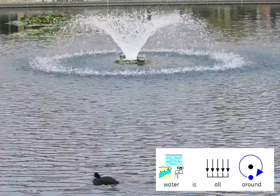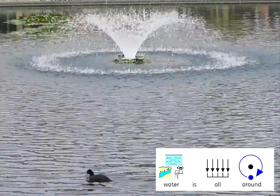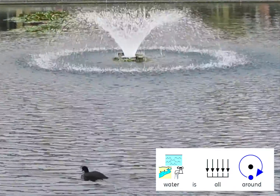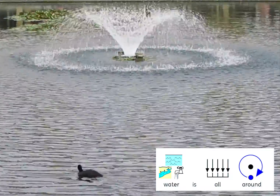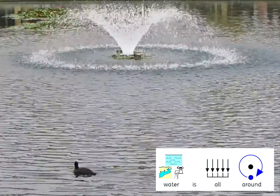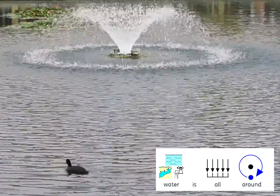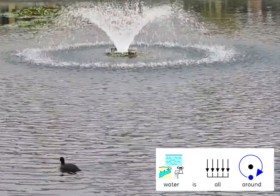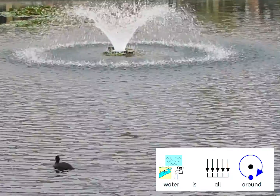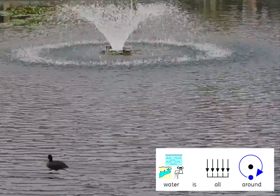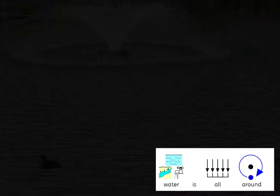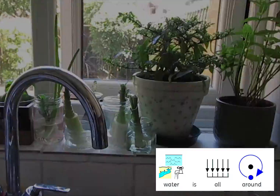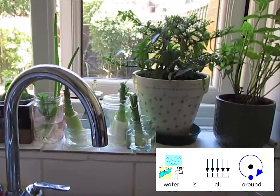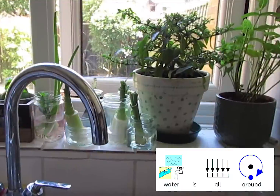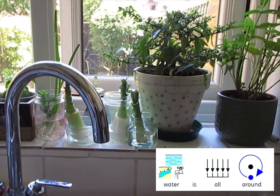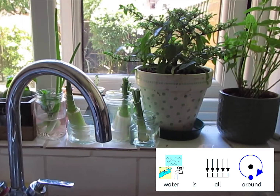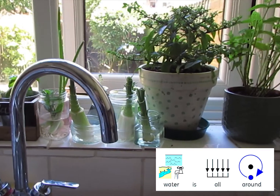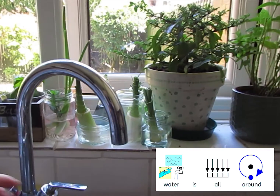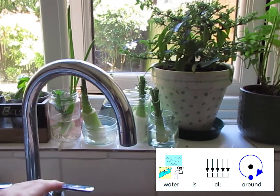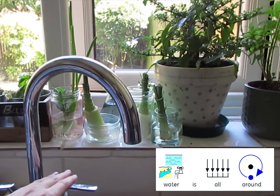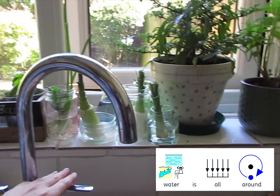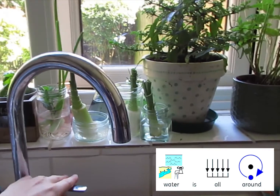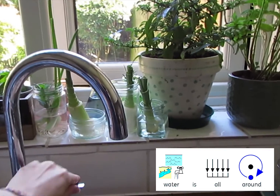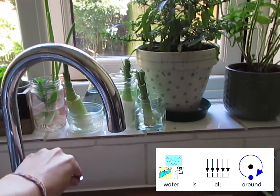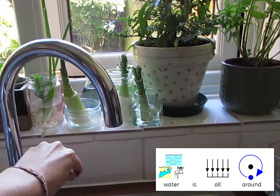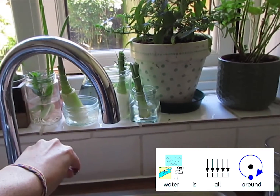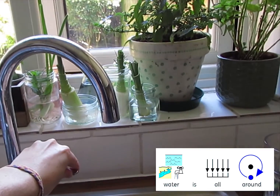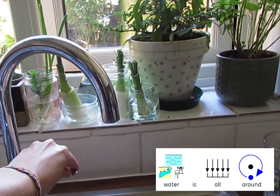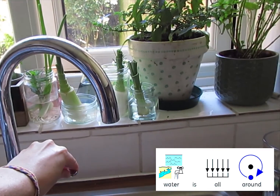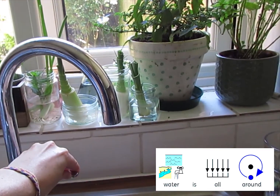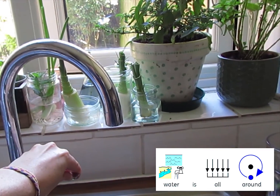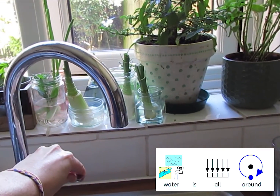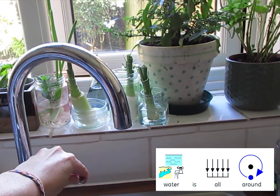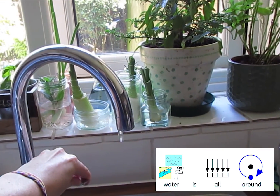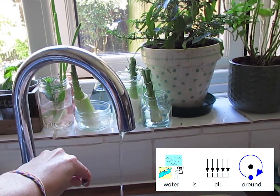Water makes lots of sounds, it's